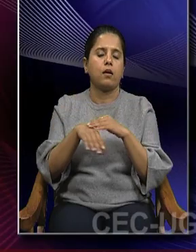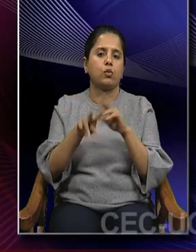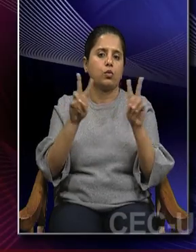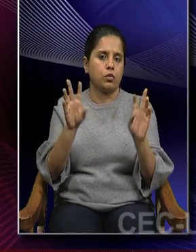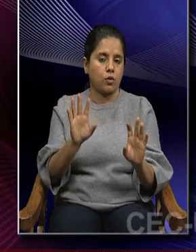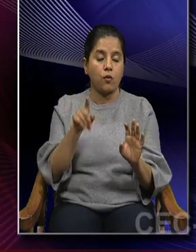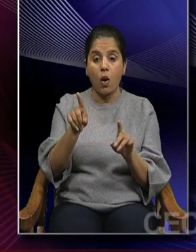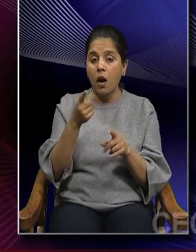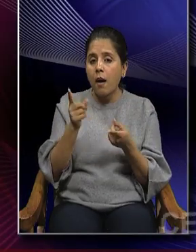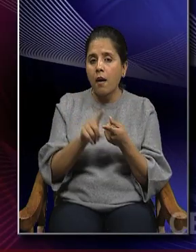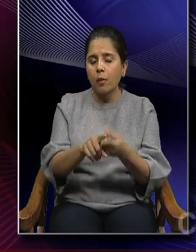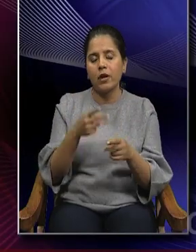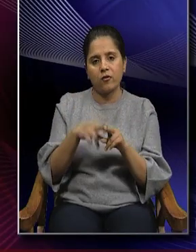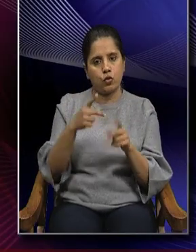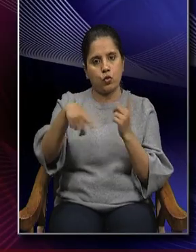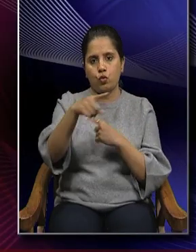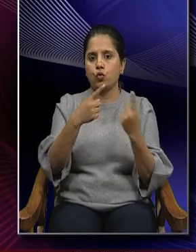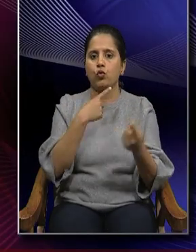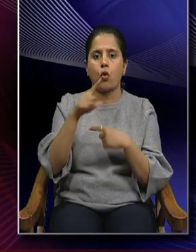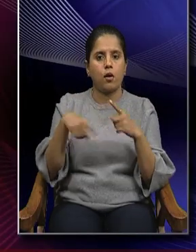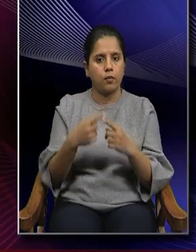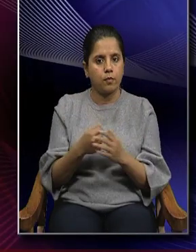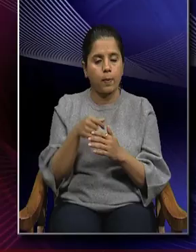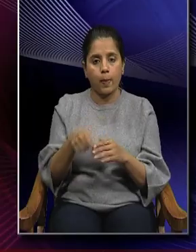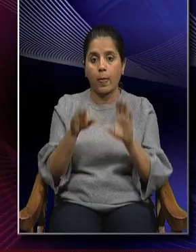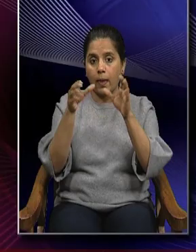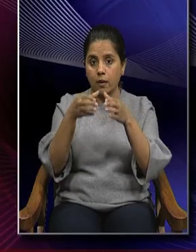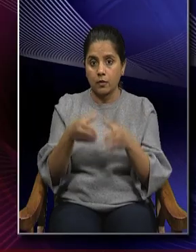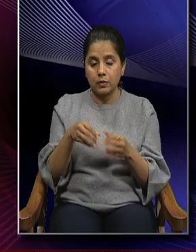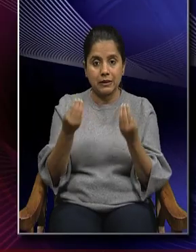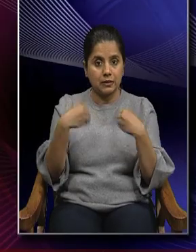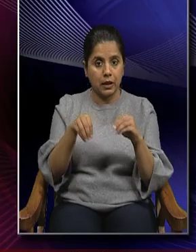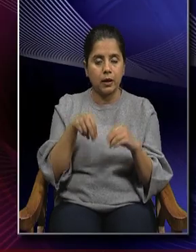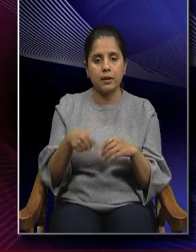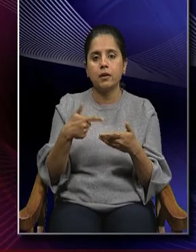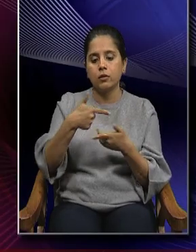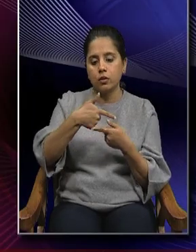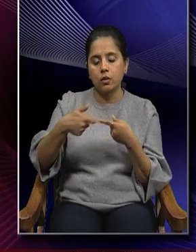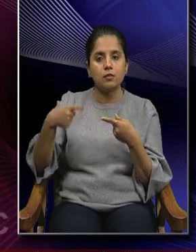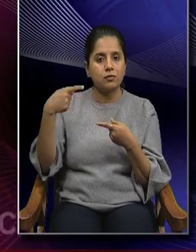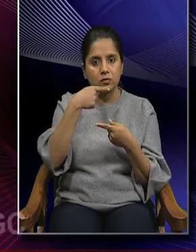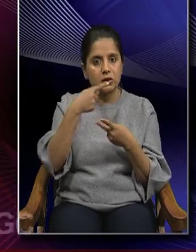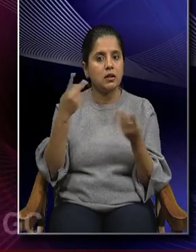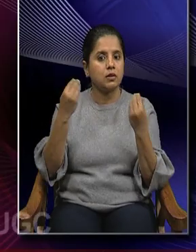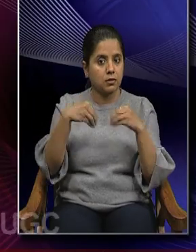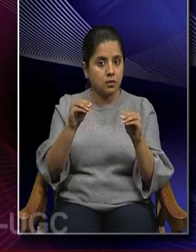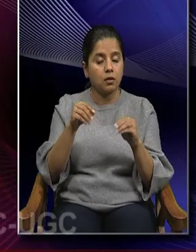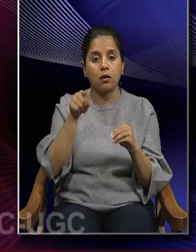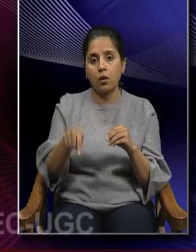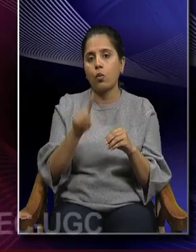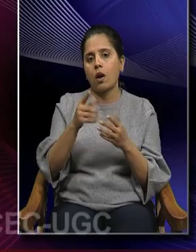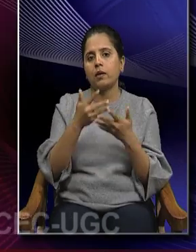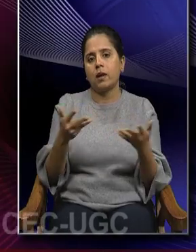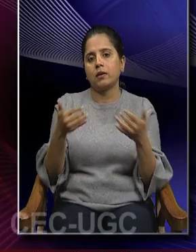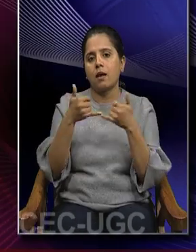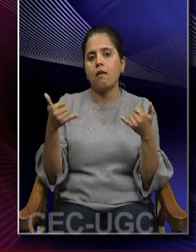For instance, if you are talking about the segment of selling toothpaste, so that would be one product